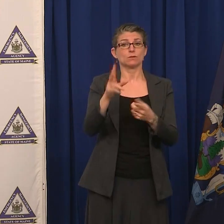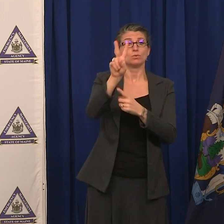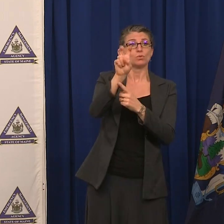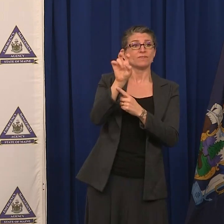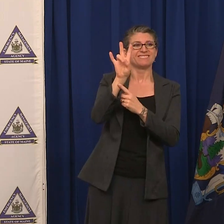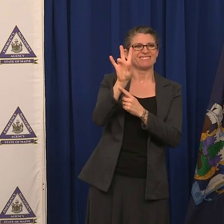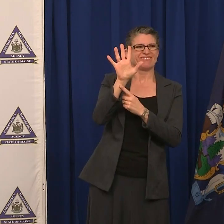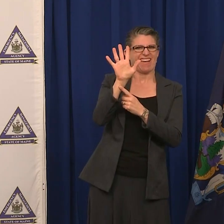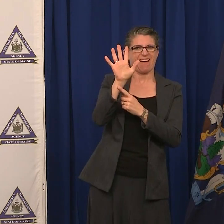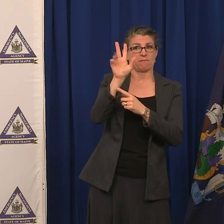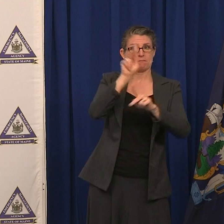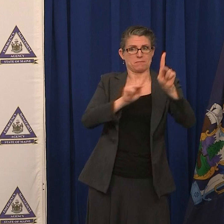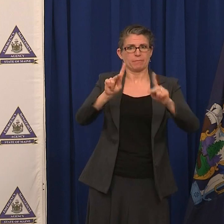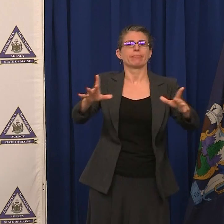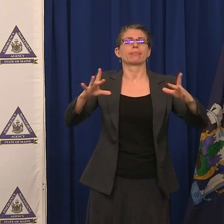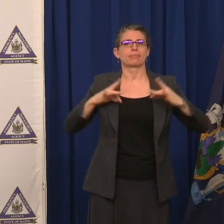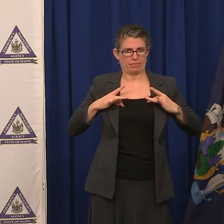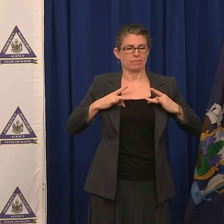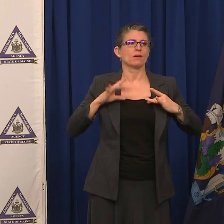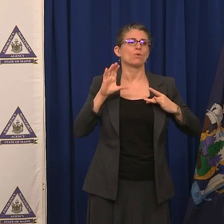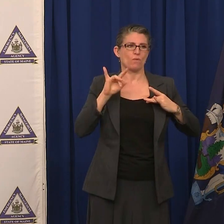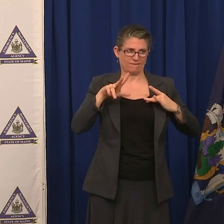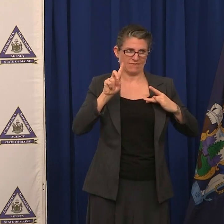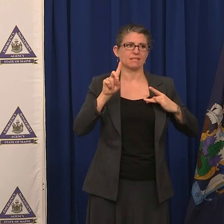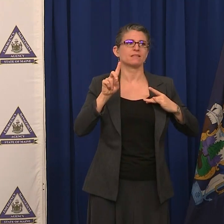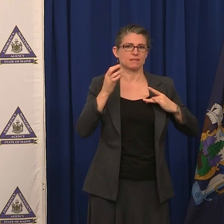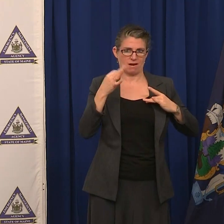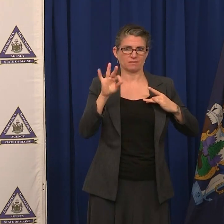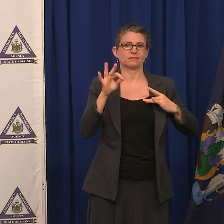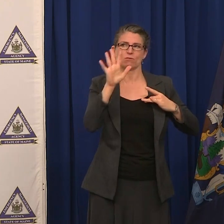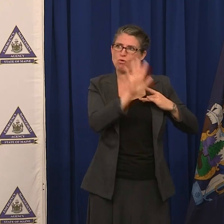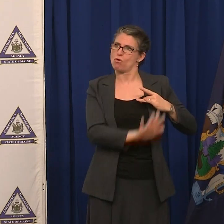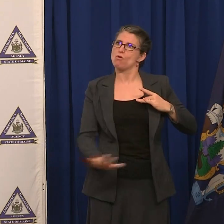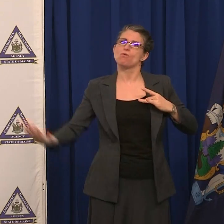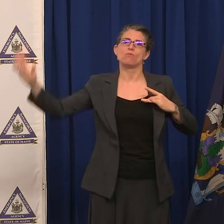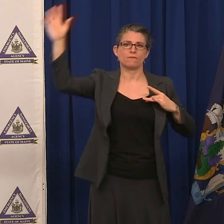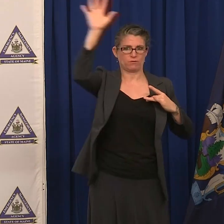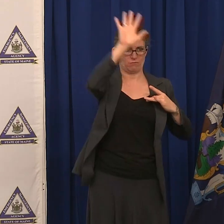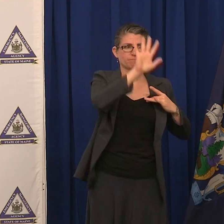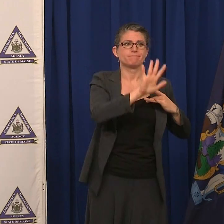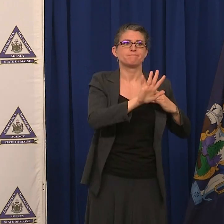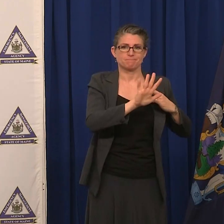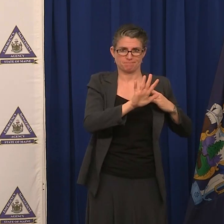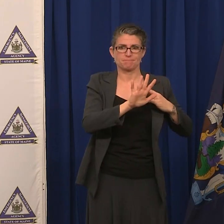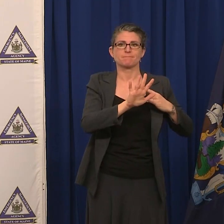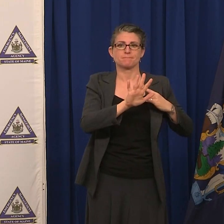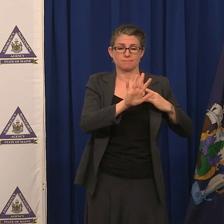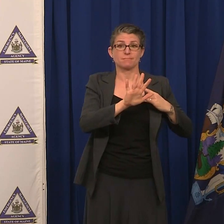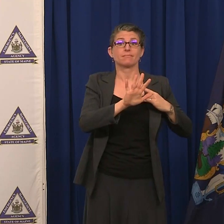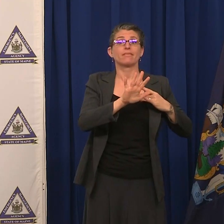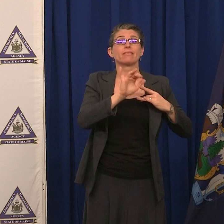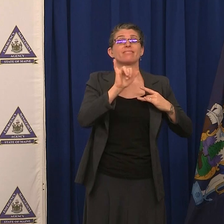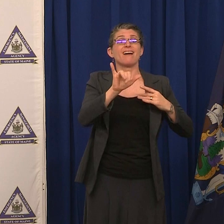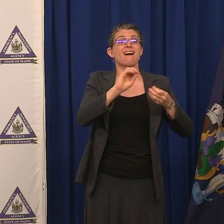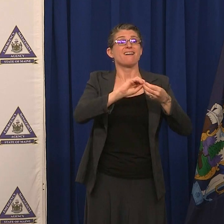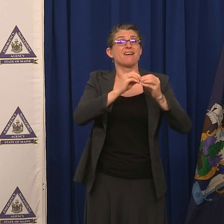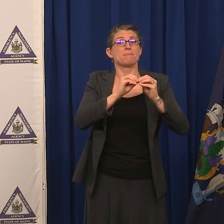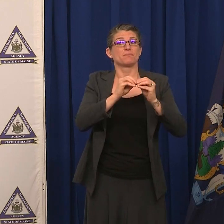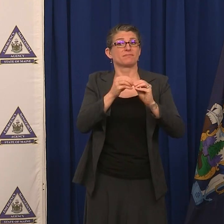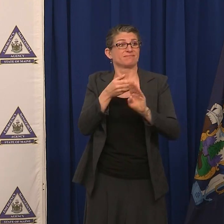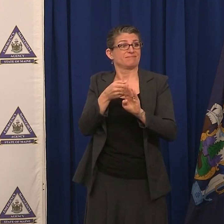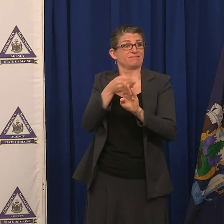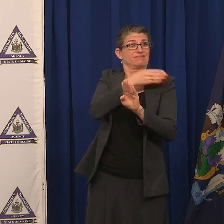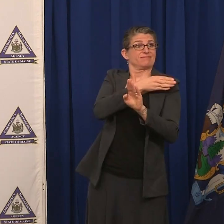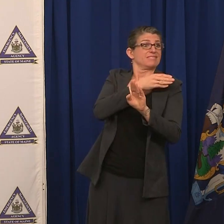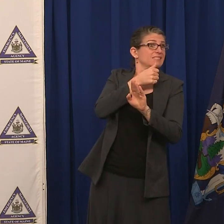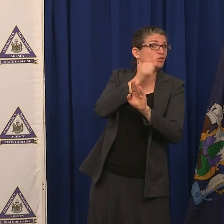cases of COVID-19 across the state of Maine. That reflects an increase of 22 cases since yesterday.